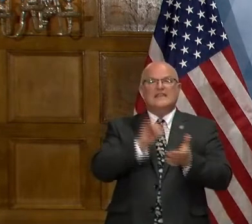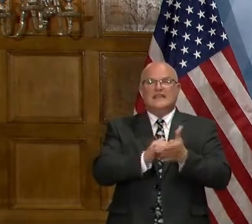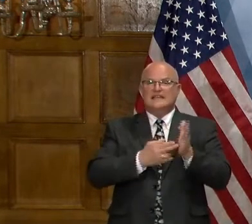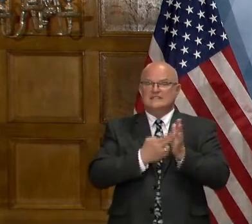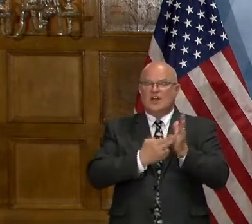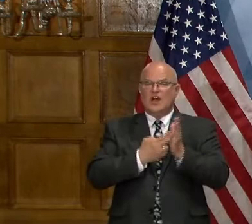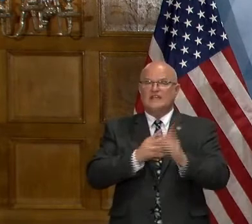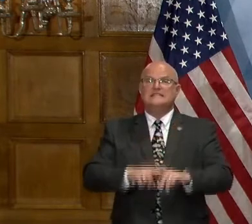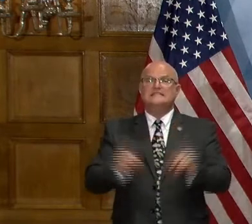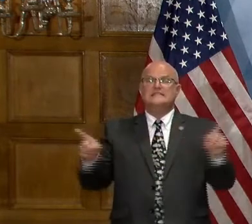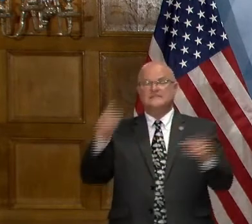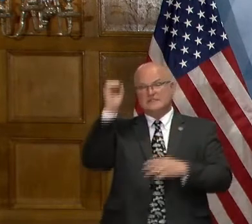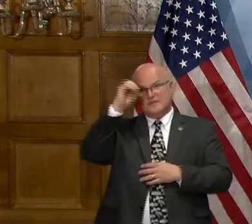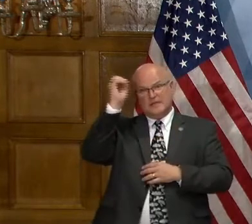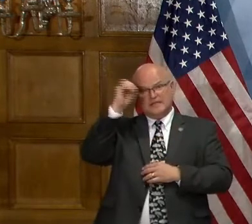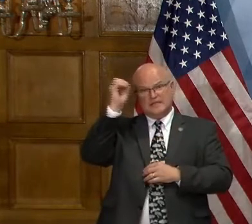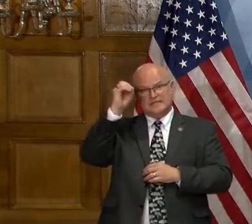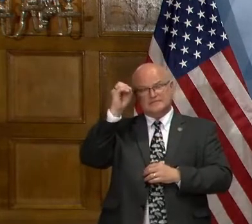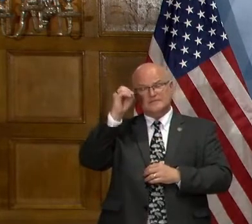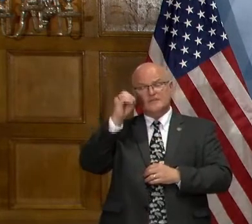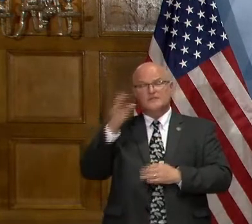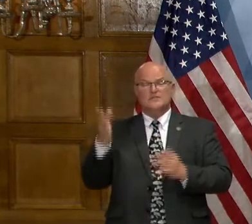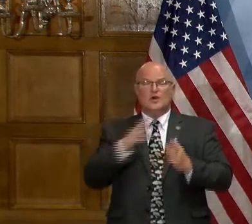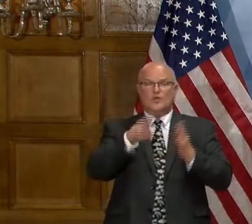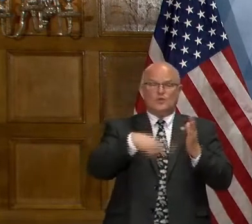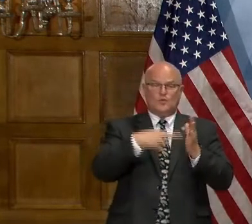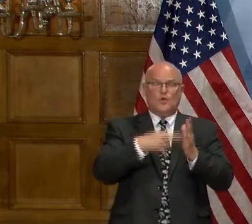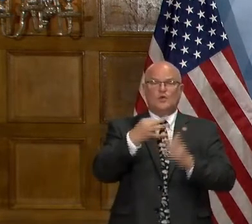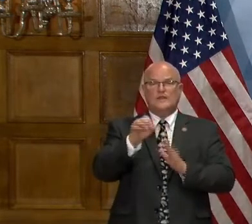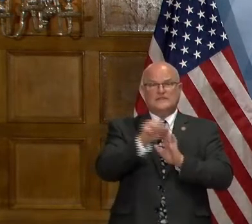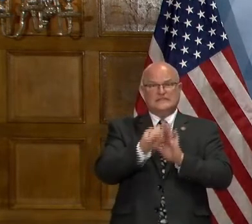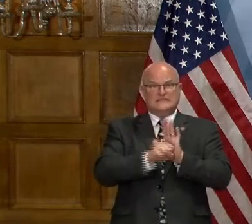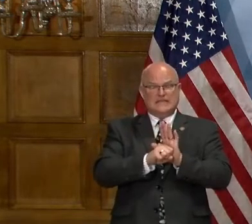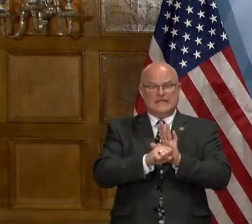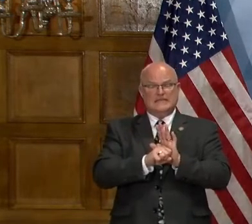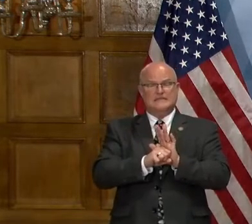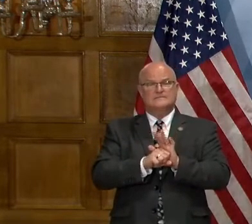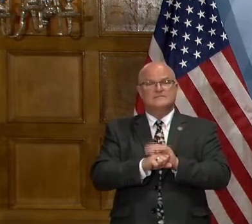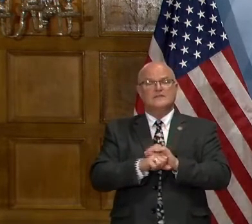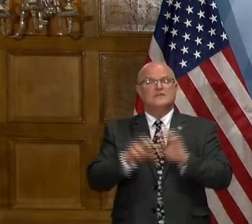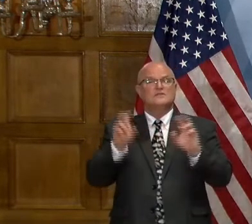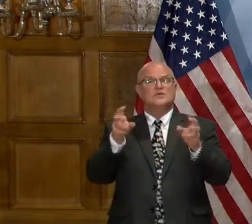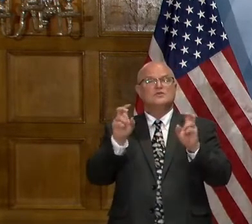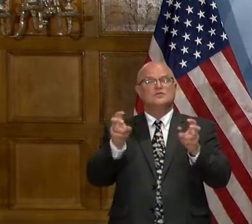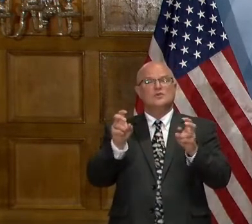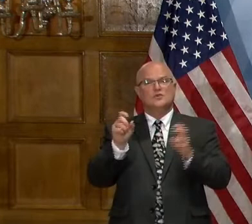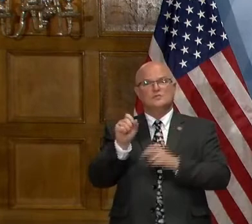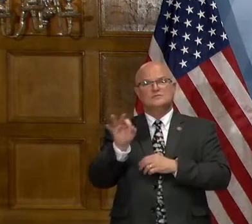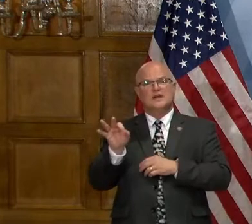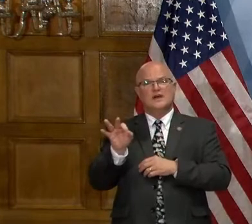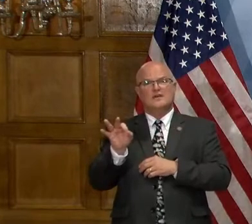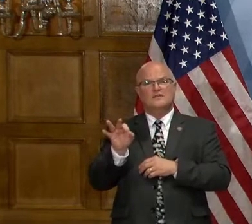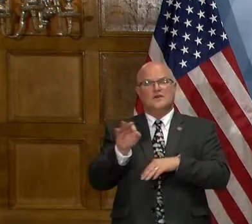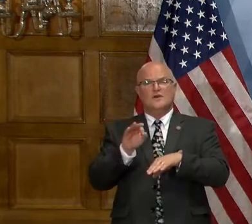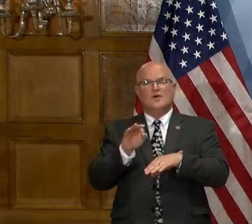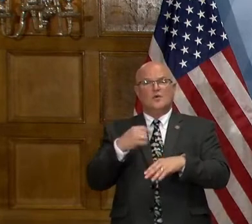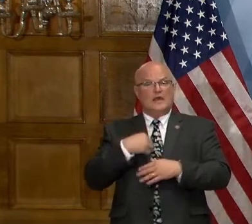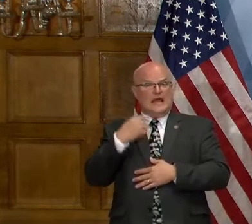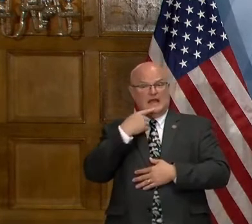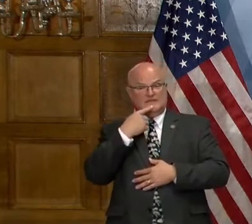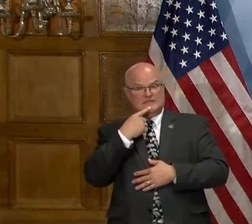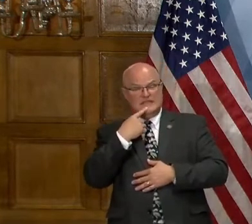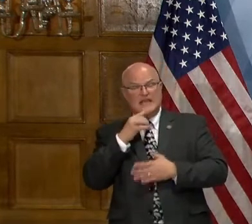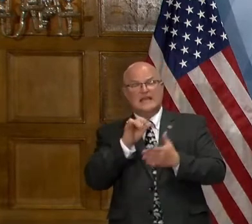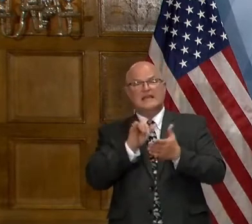honest difference of opinion as to the role of the state. You know, in terms of the warning, what I've said